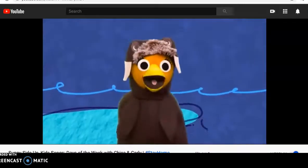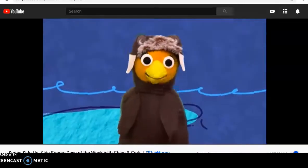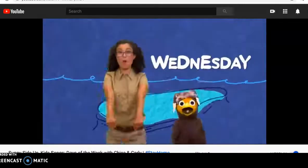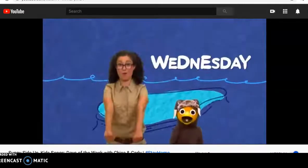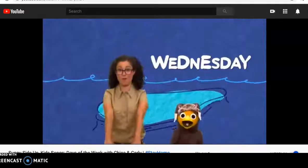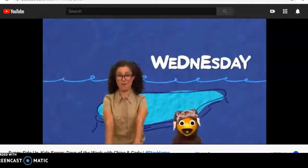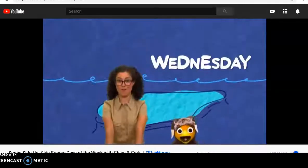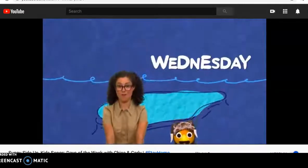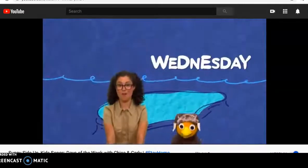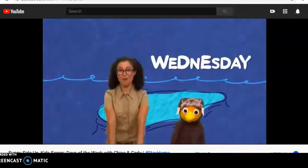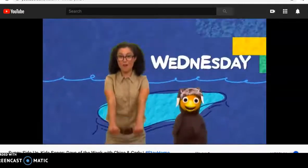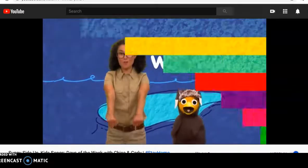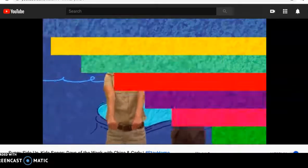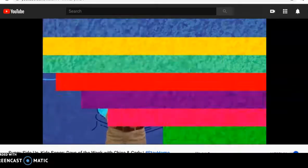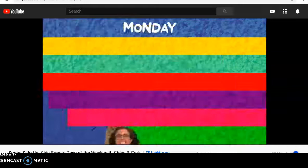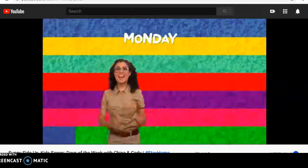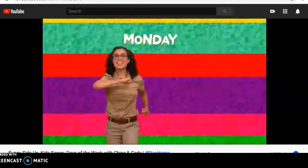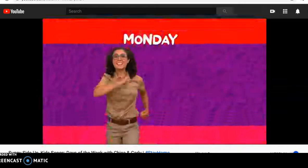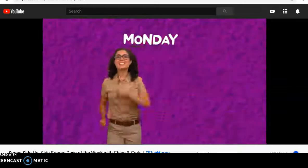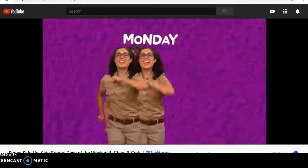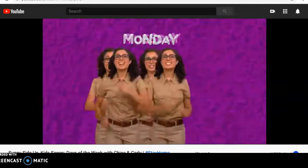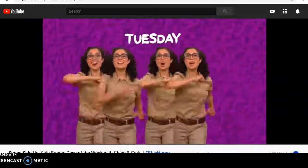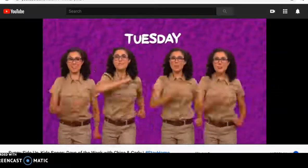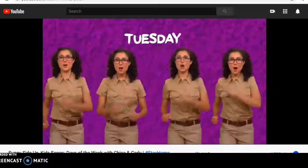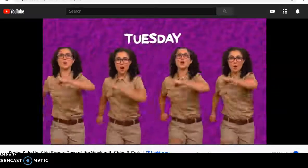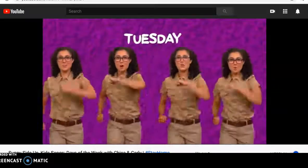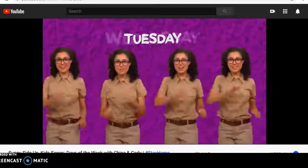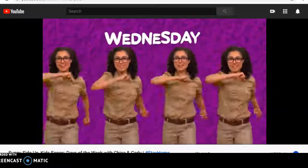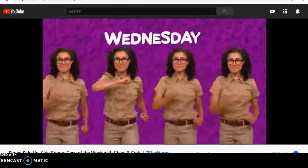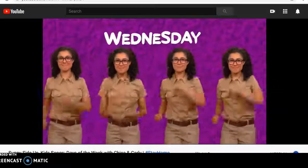Walrus, walrus. Days of the week.